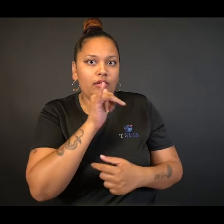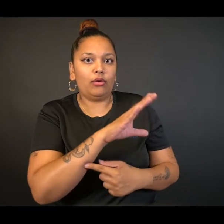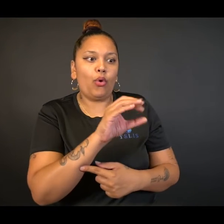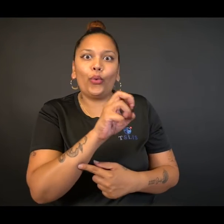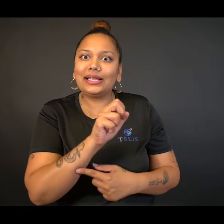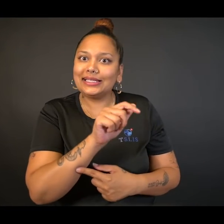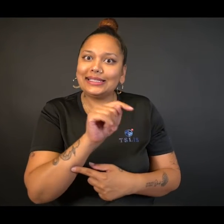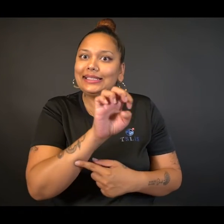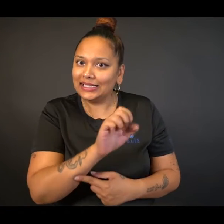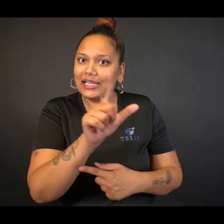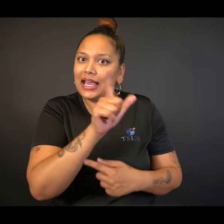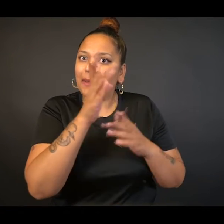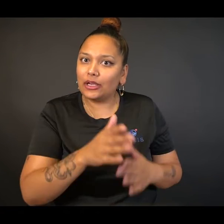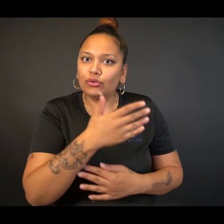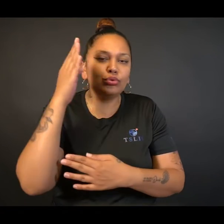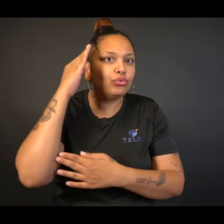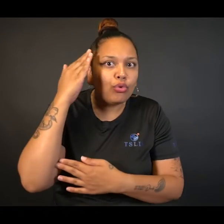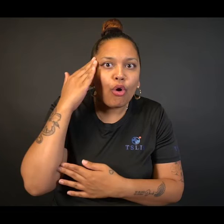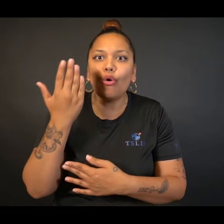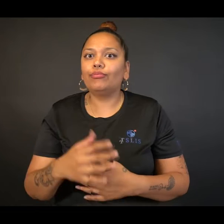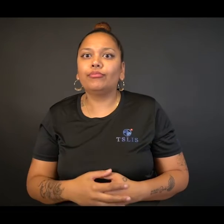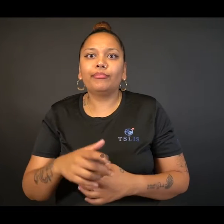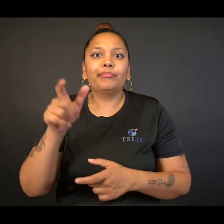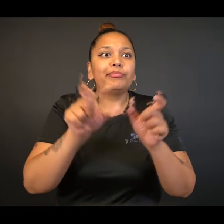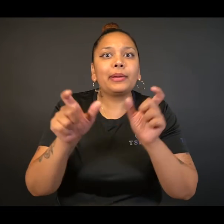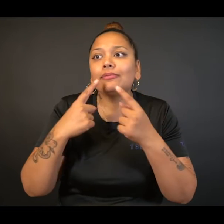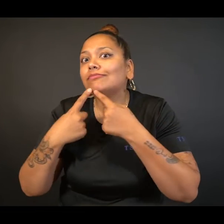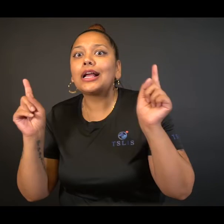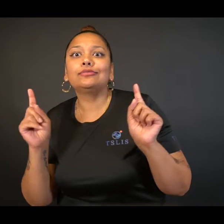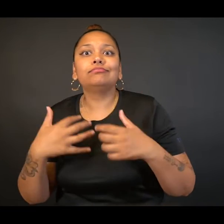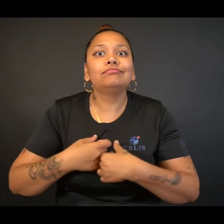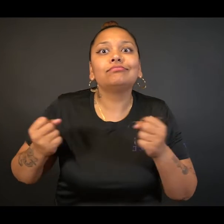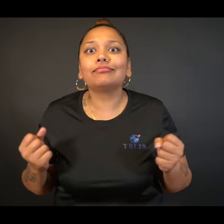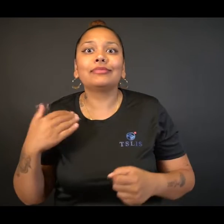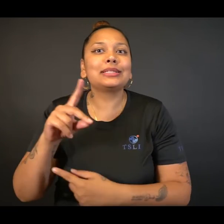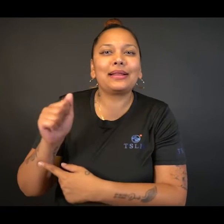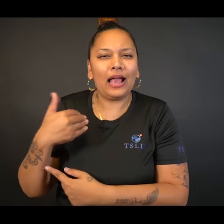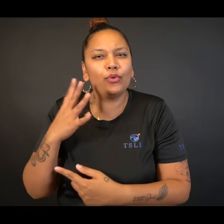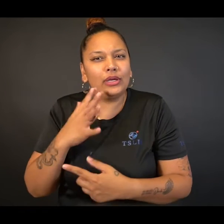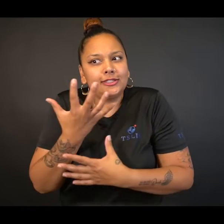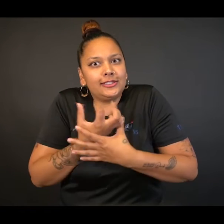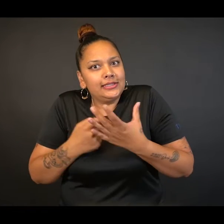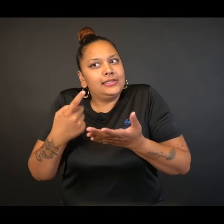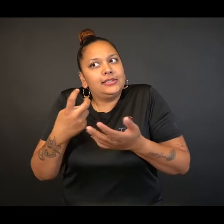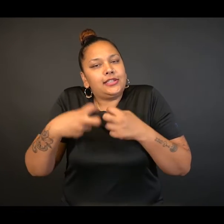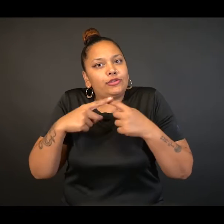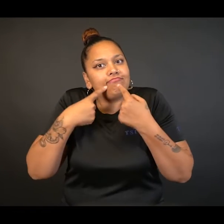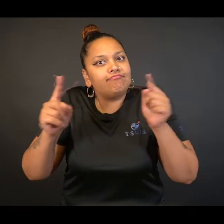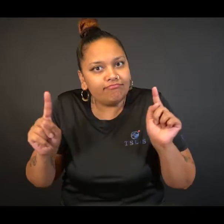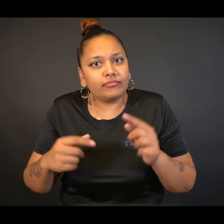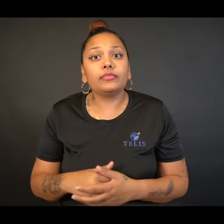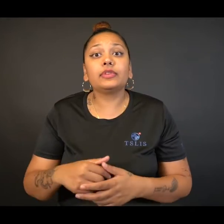There are people with cognitive disabilities such as dyslexia or ADD, which makes reading traditional